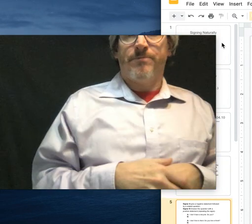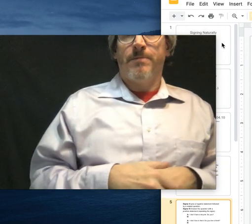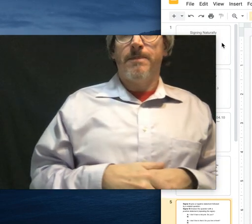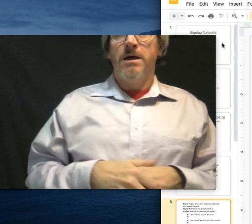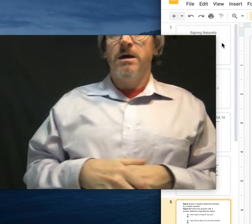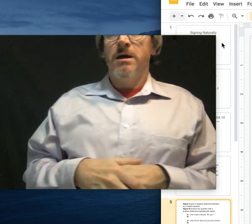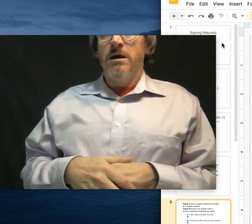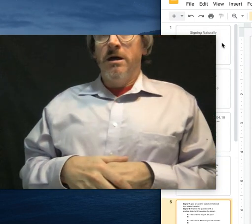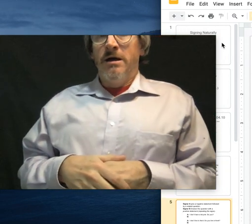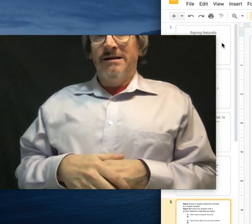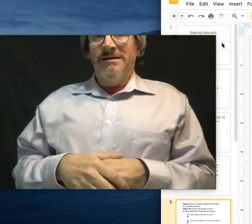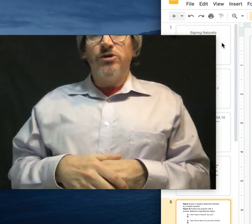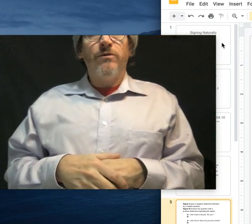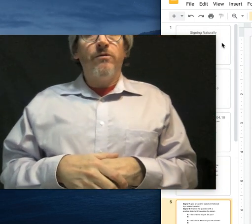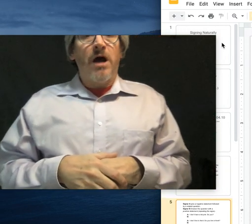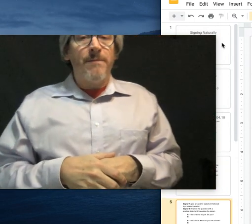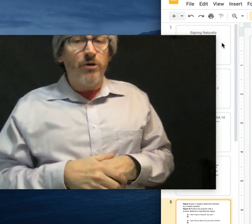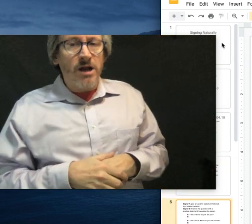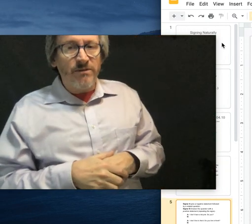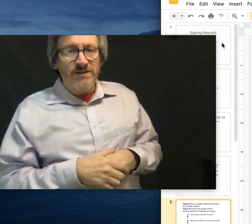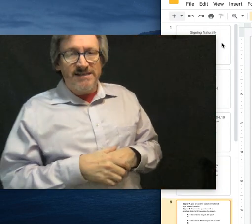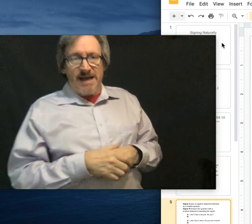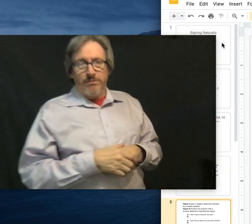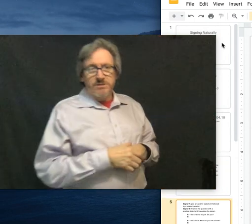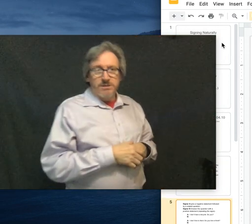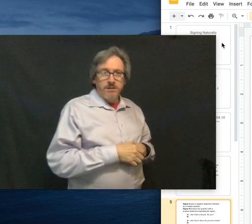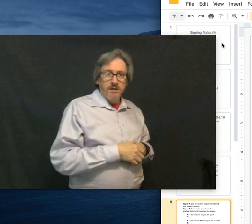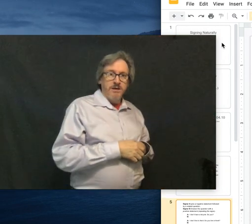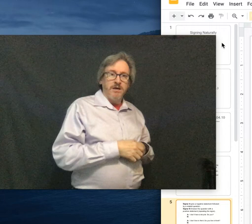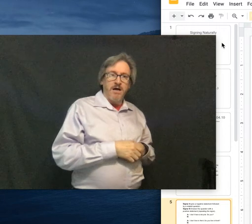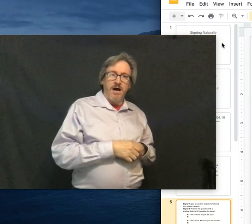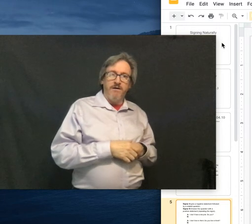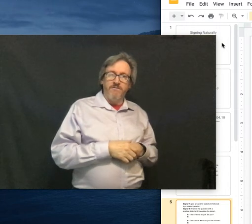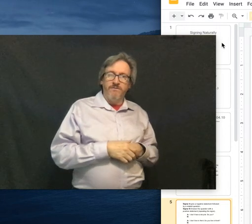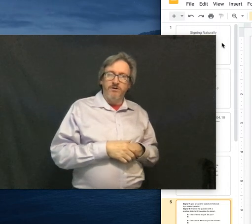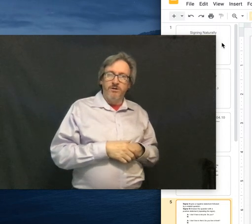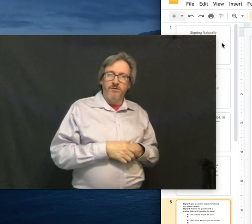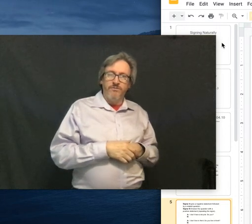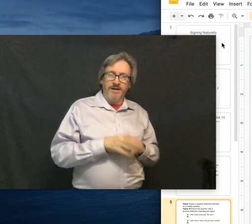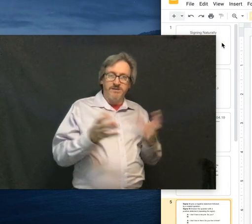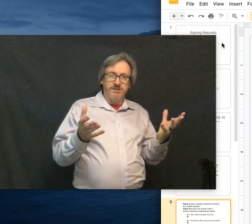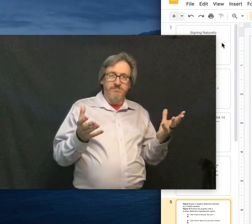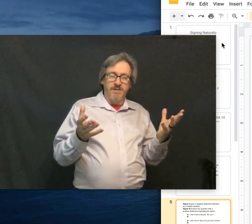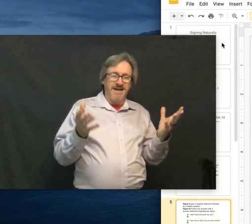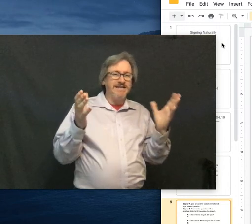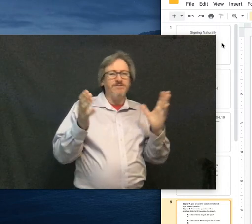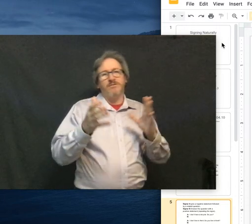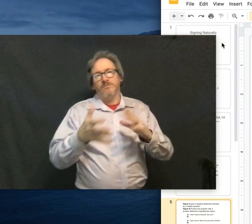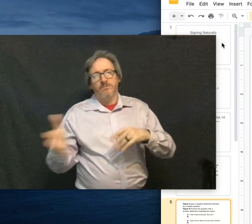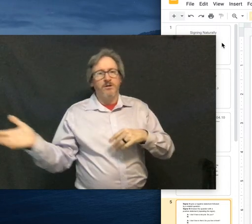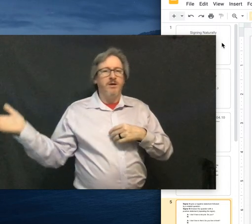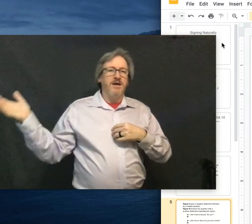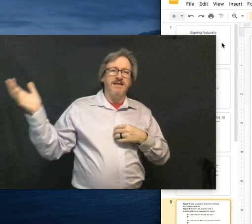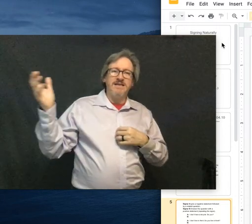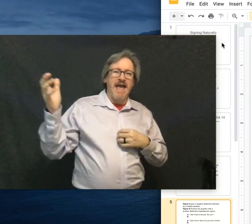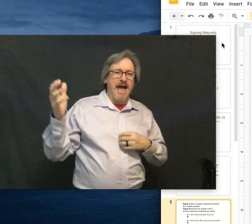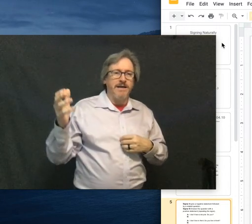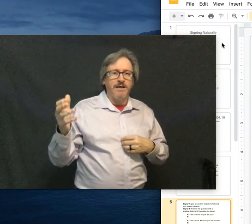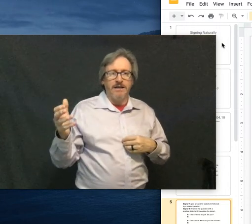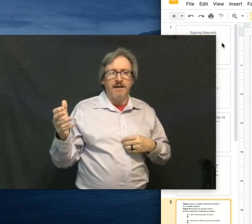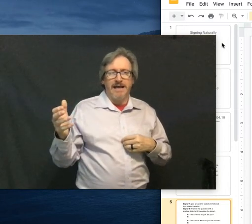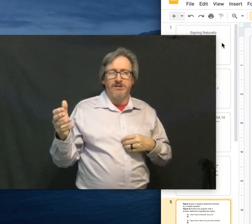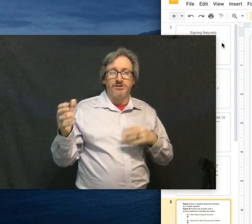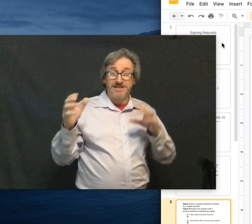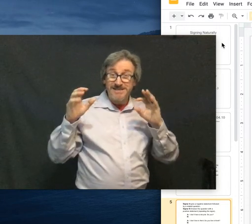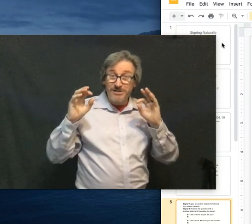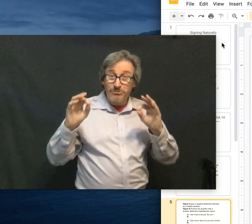Okay. So I put a couple of examples of things, and I didn't add